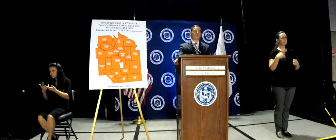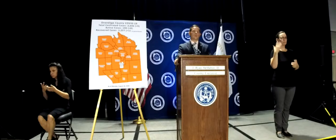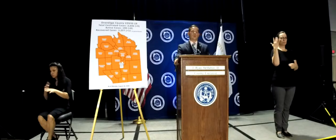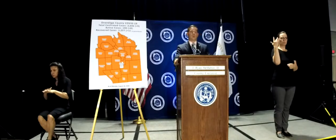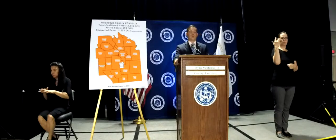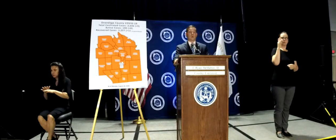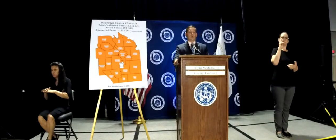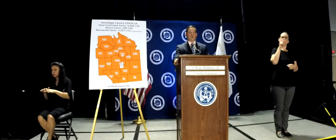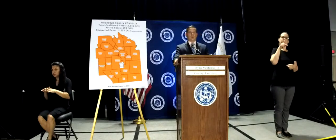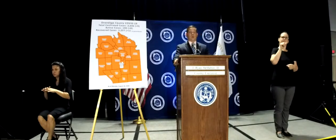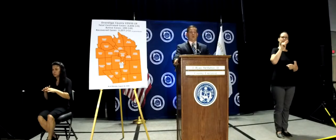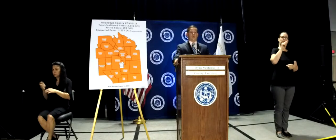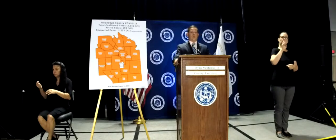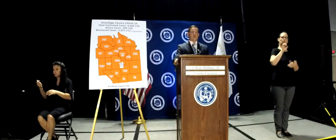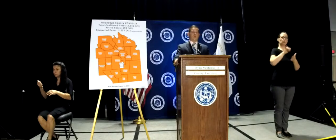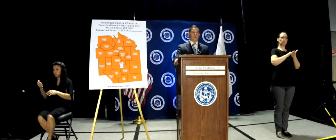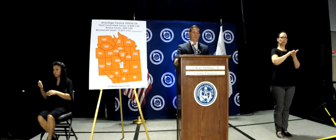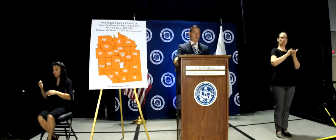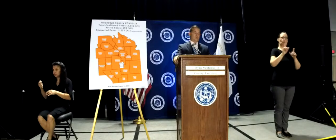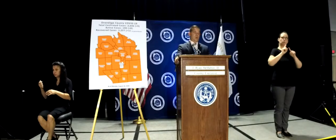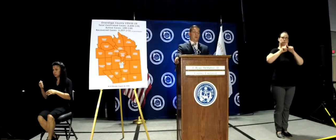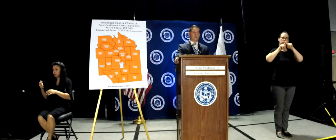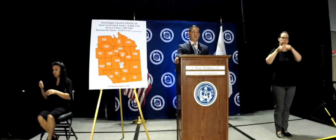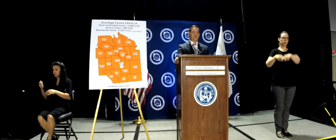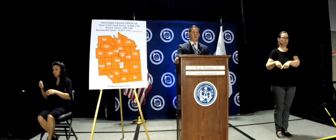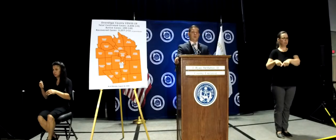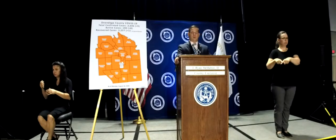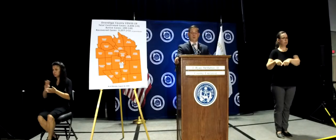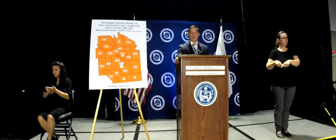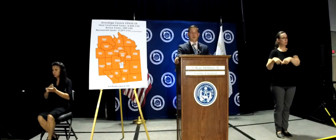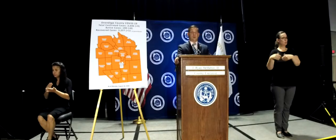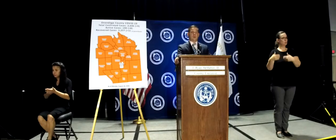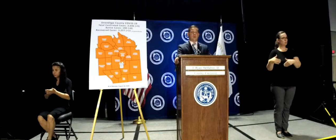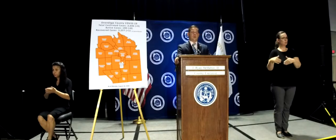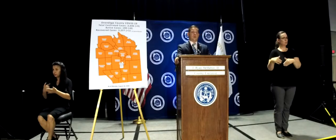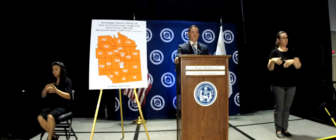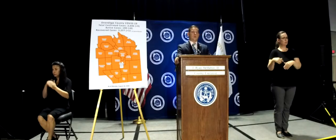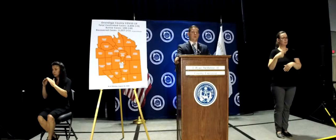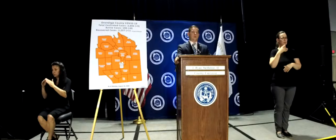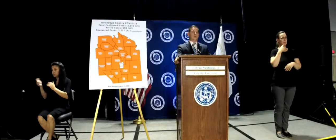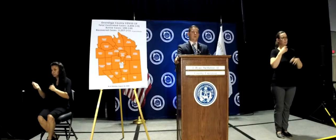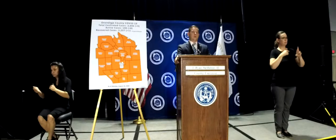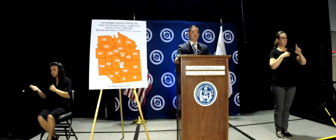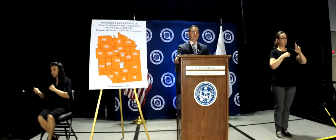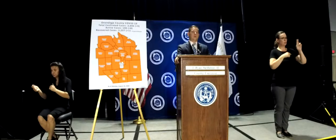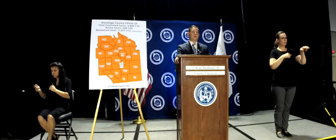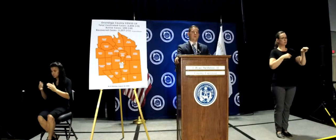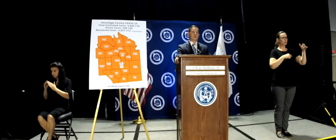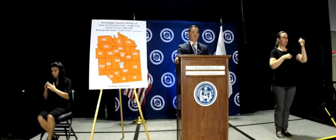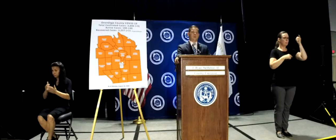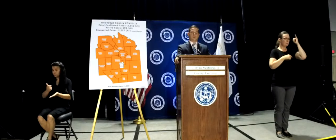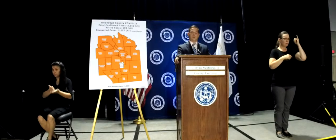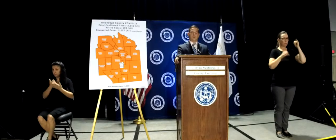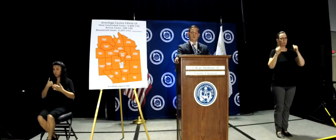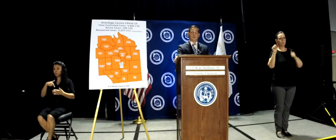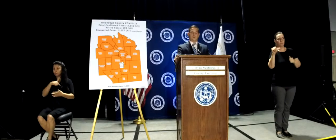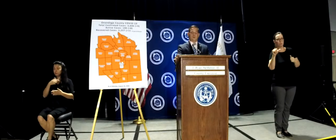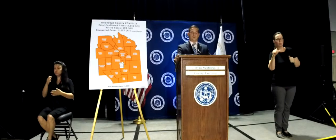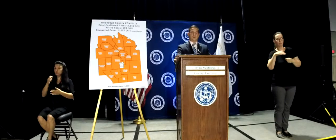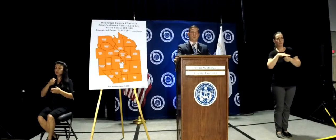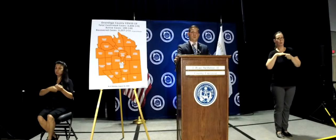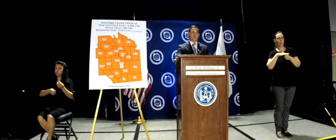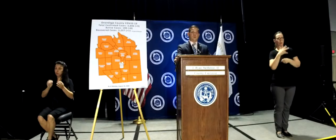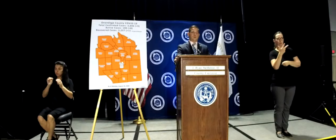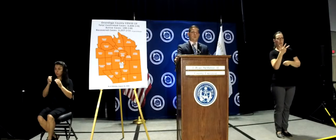that came out last week that has Syracuse third, but it has Rochester and Buffalo above it. So clearly there's a way these municipalities are